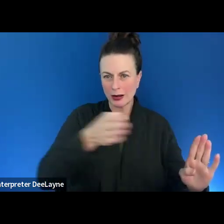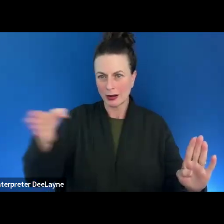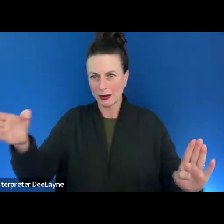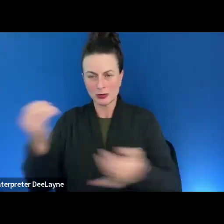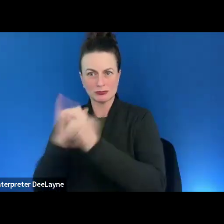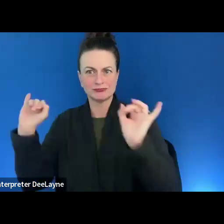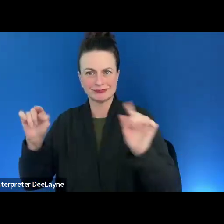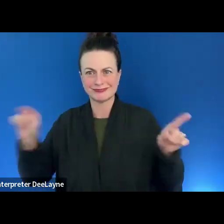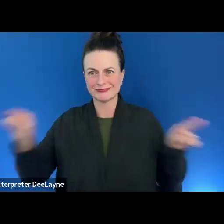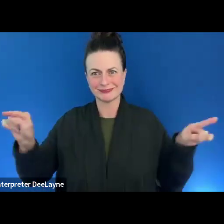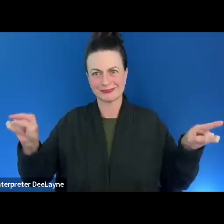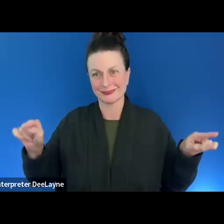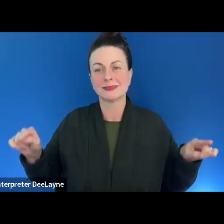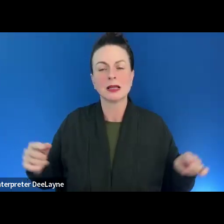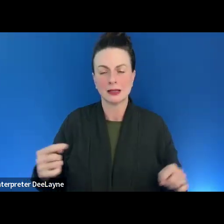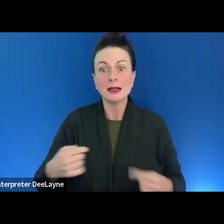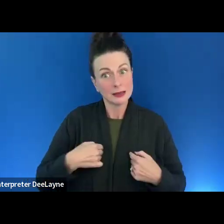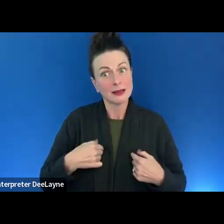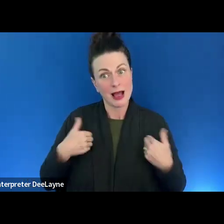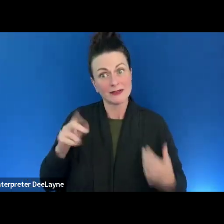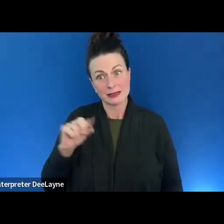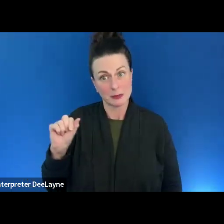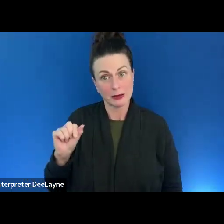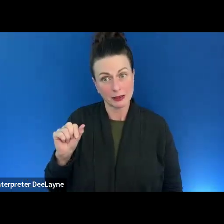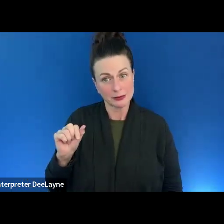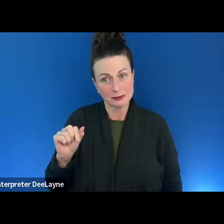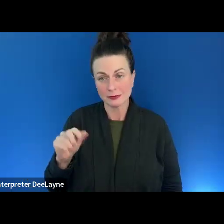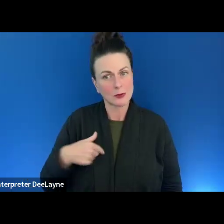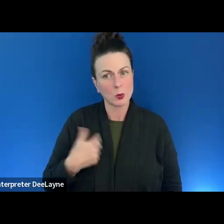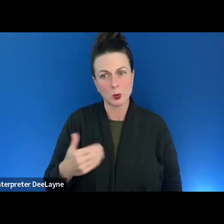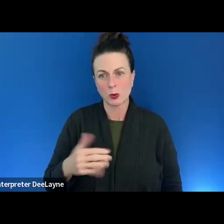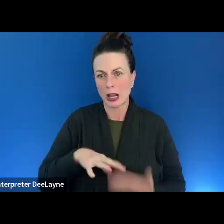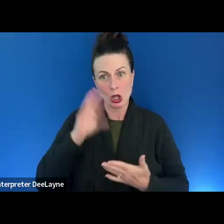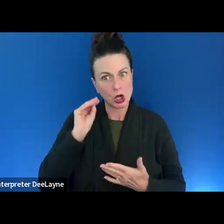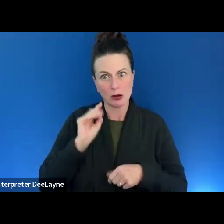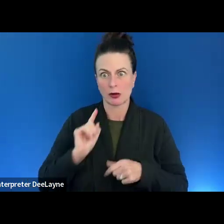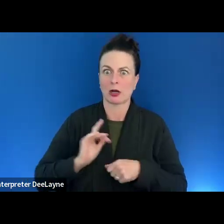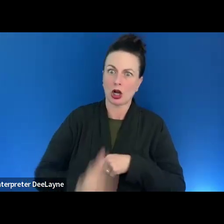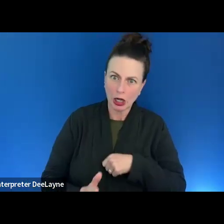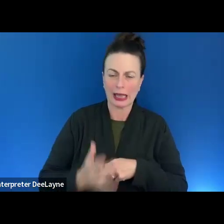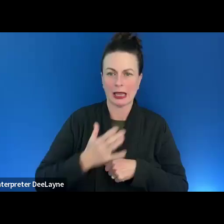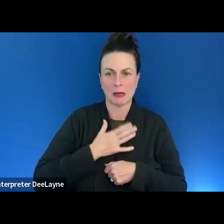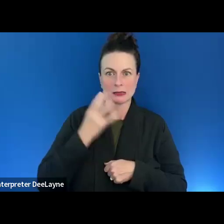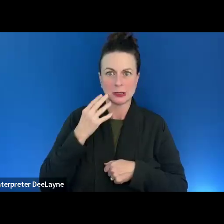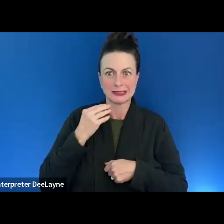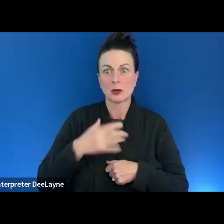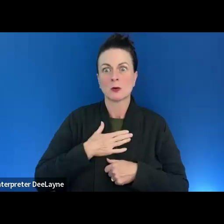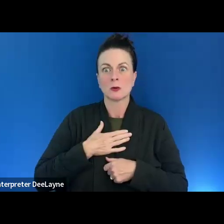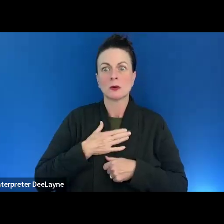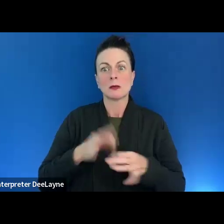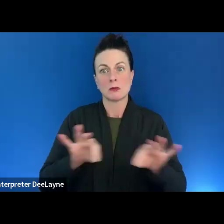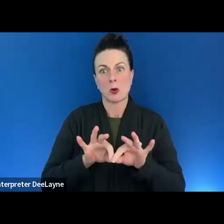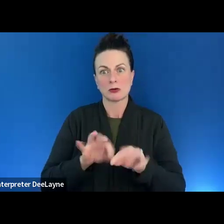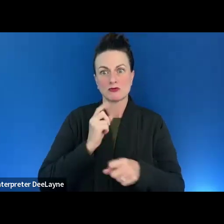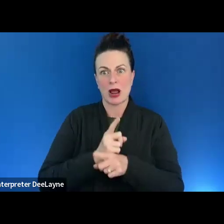over. So, as an entrepreneur with a disability, I learned early on how important it is to have that